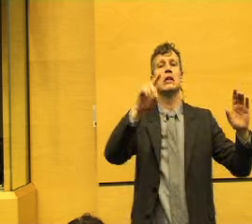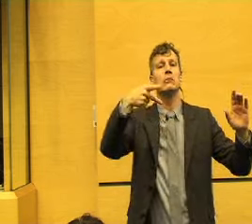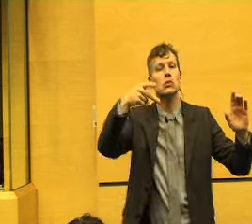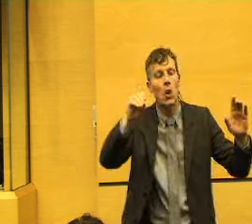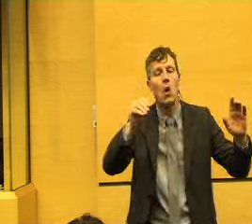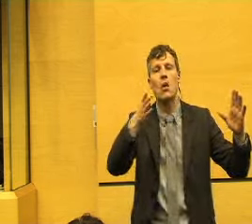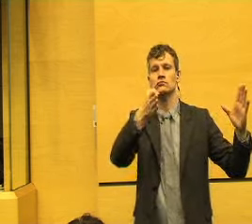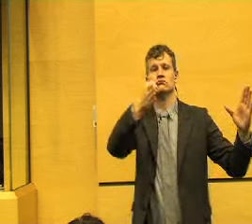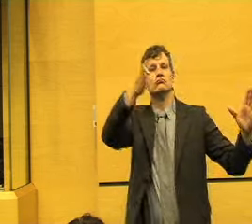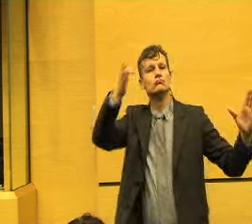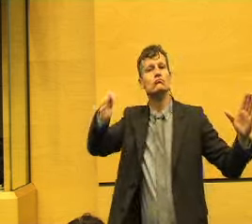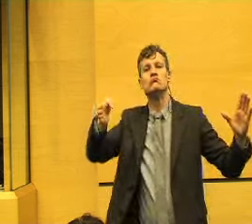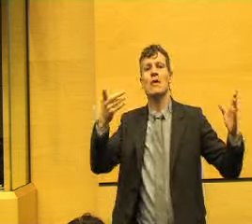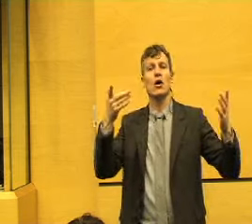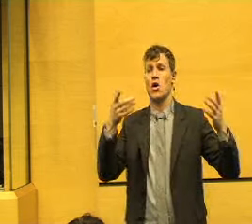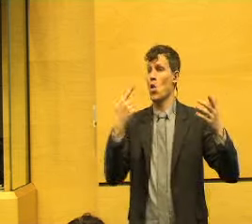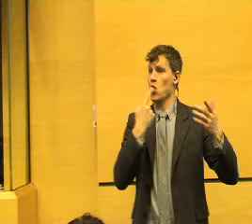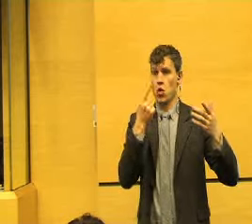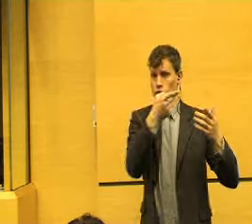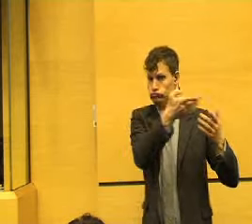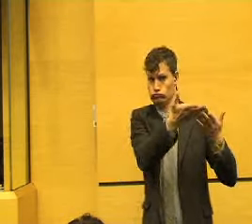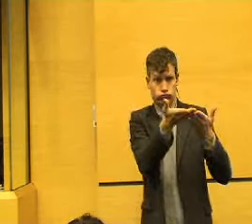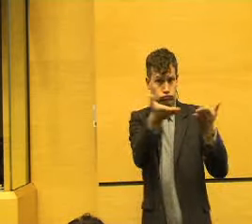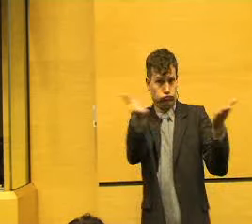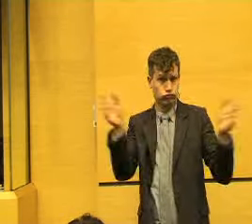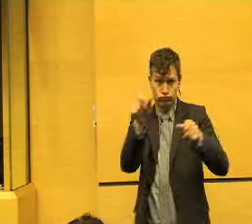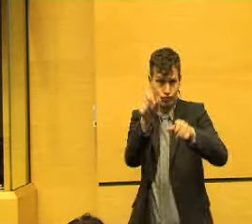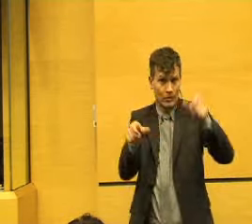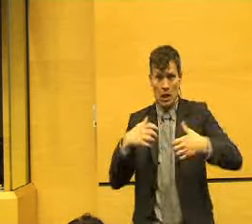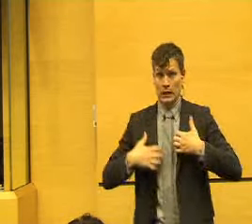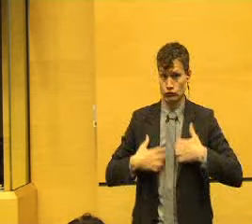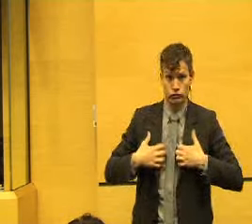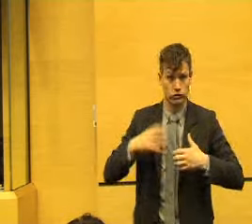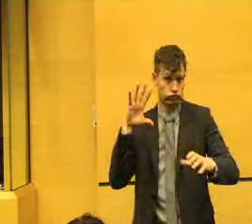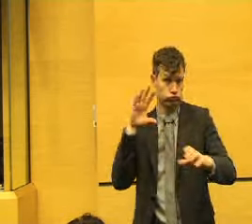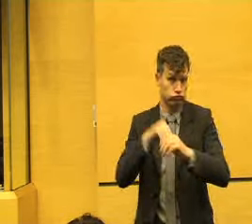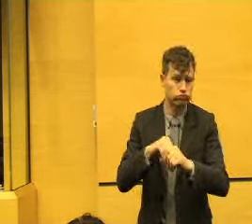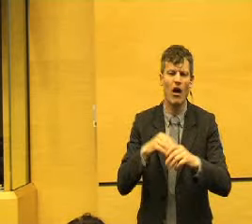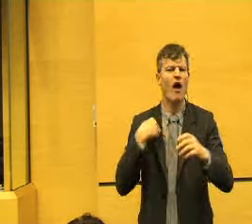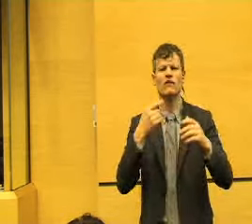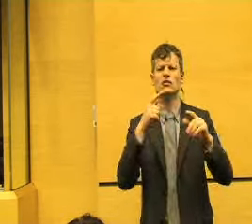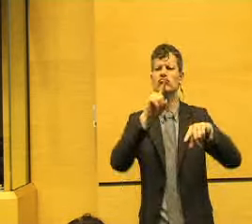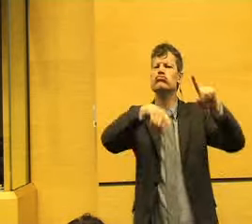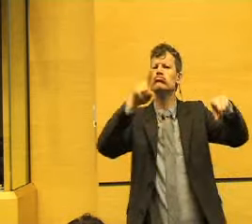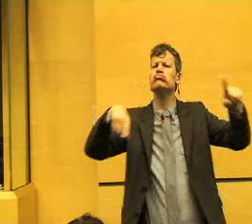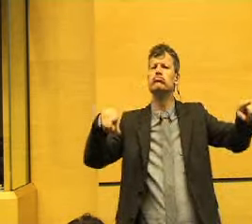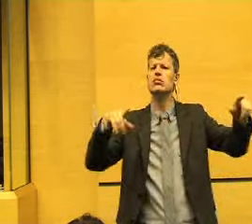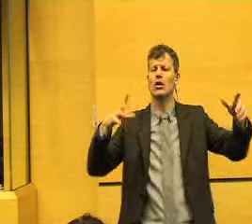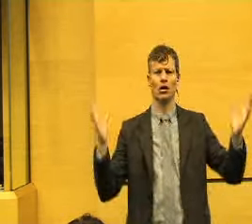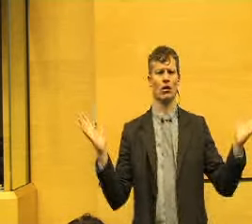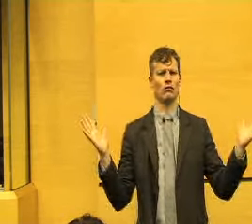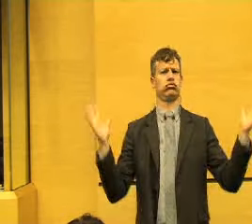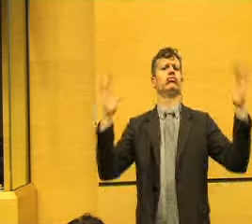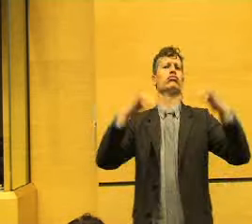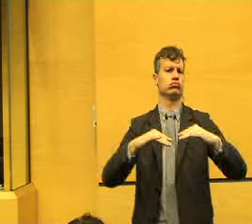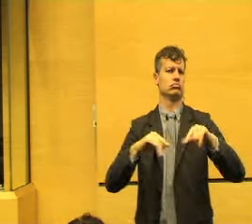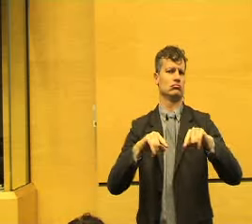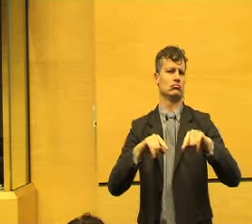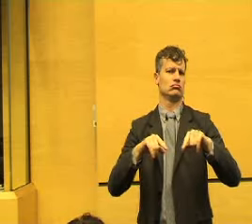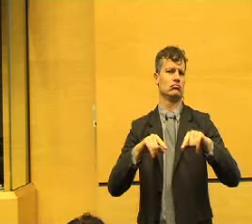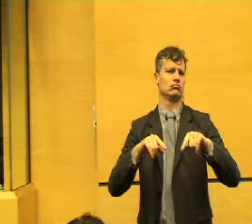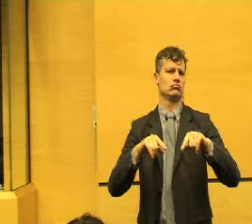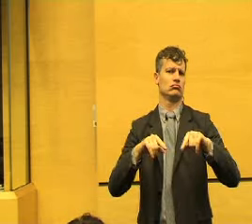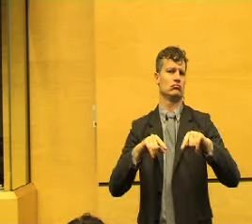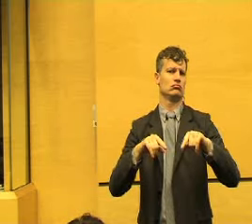public consultation on the empowerment of persons with disabilities. This aims to promote